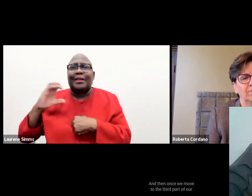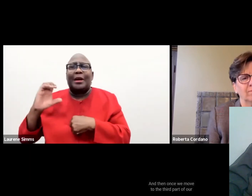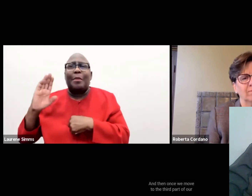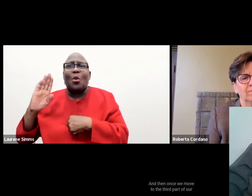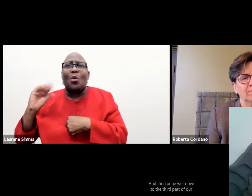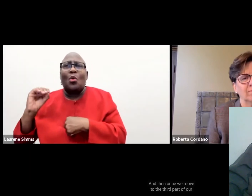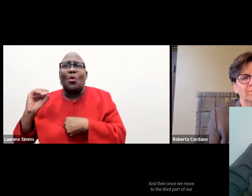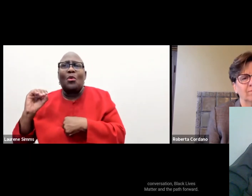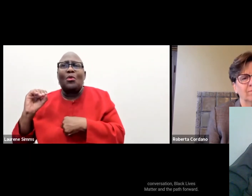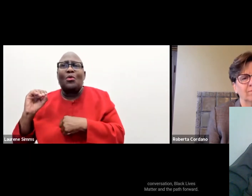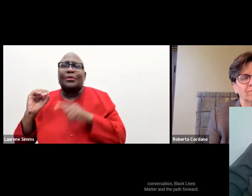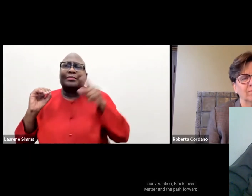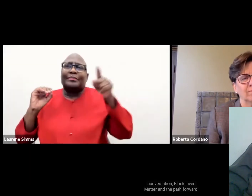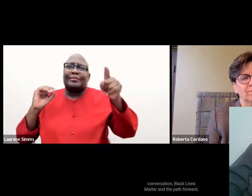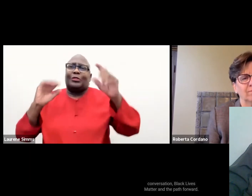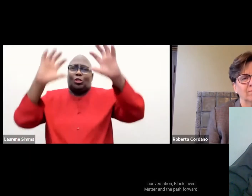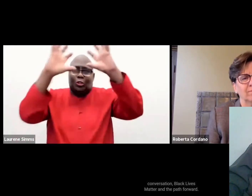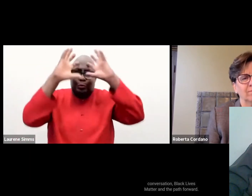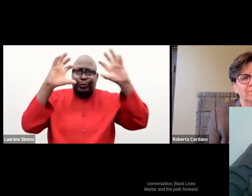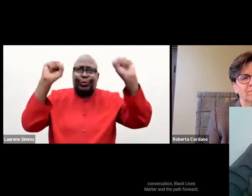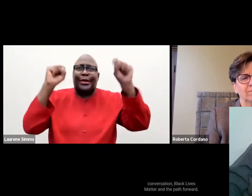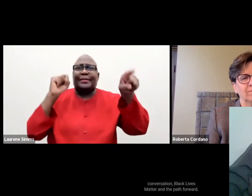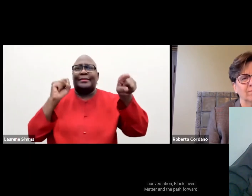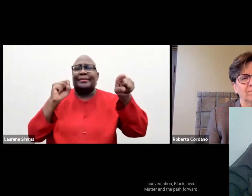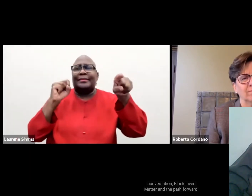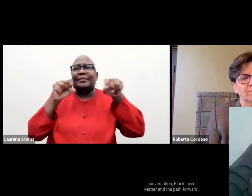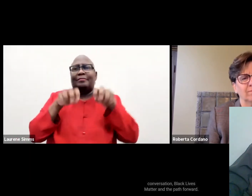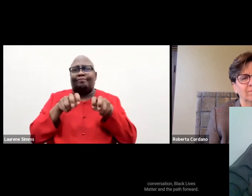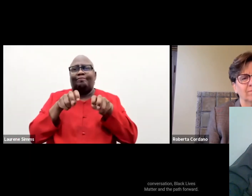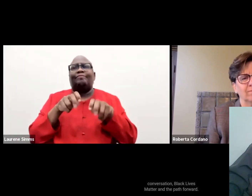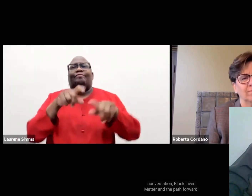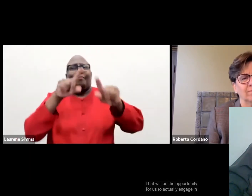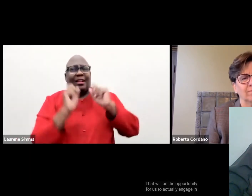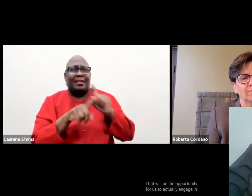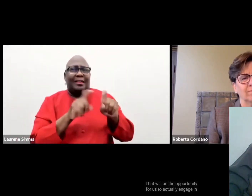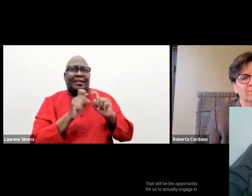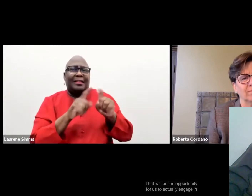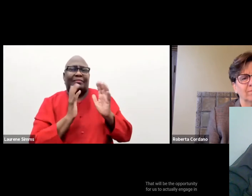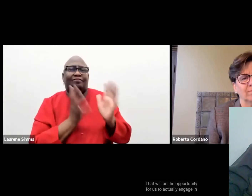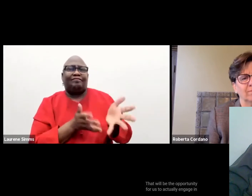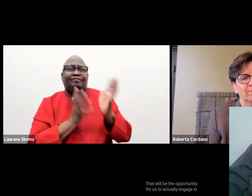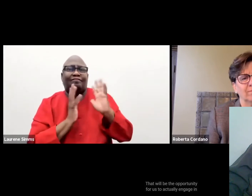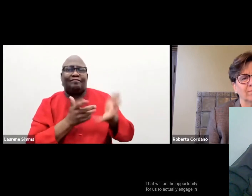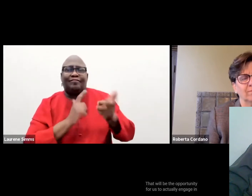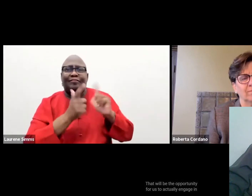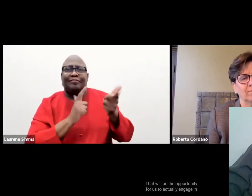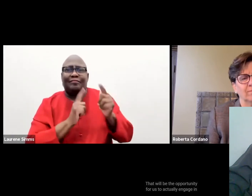we will discuss how Black Lives Matter and the path forward.